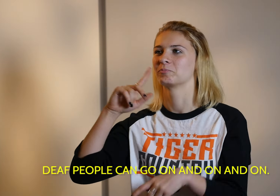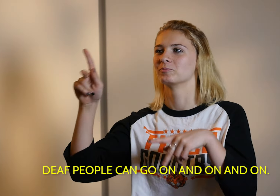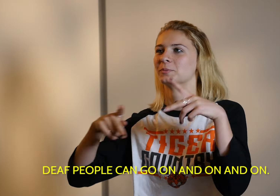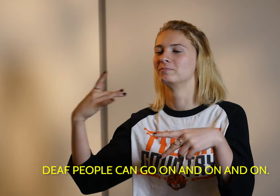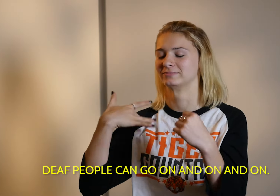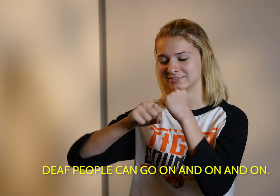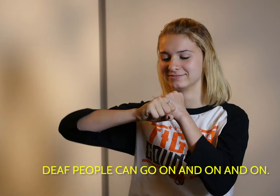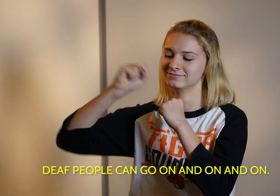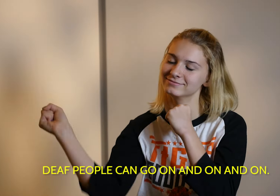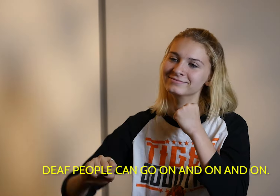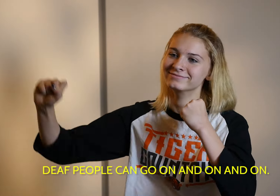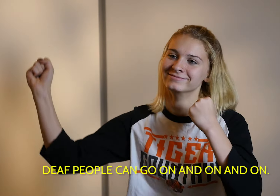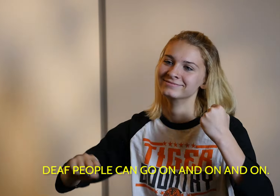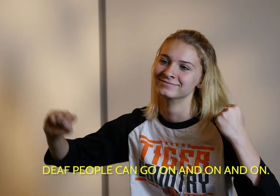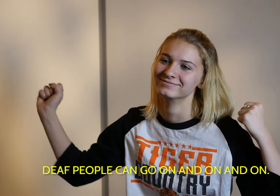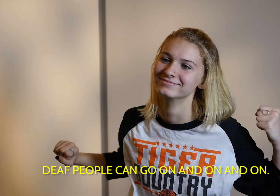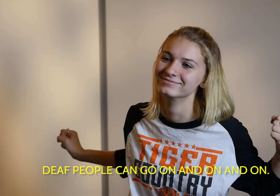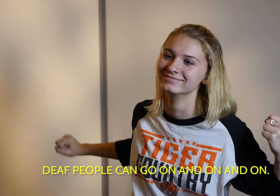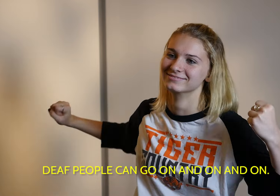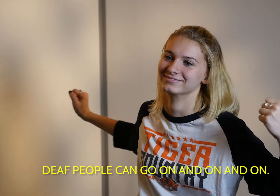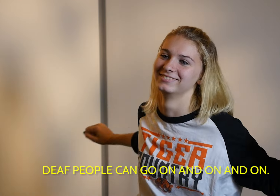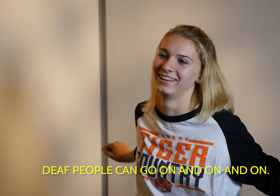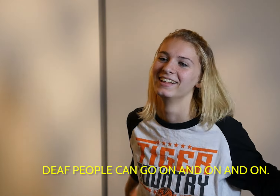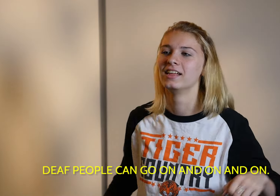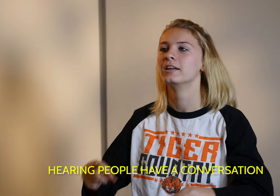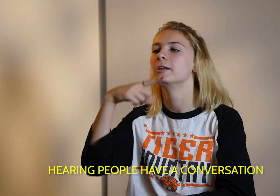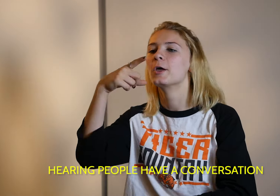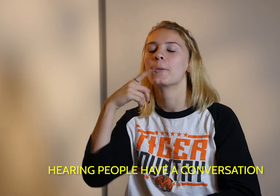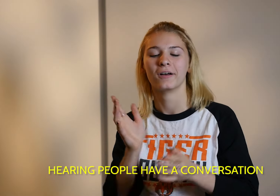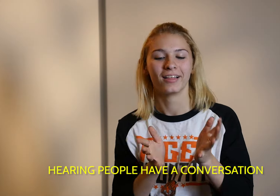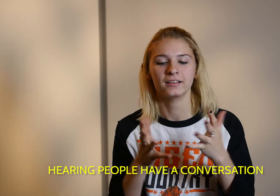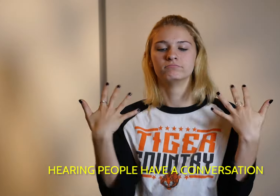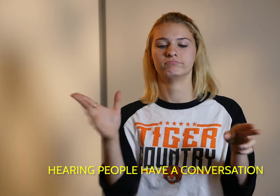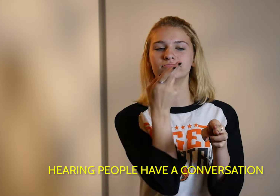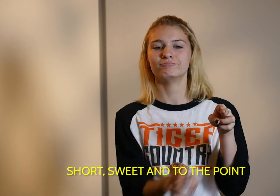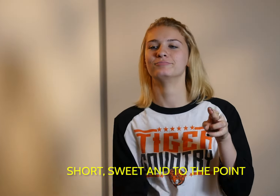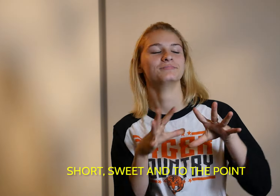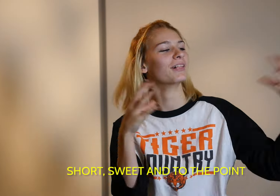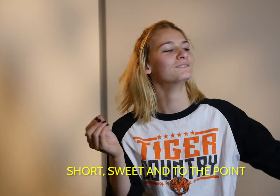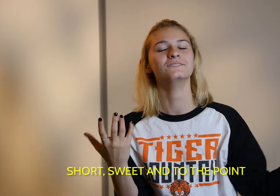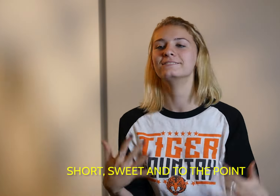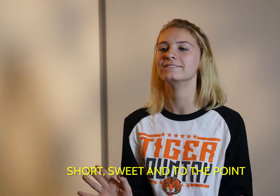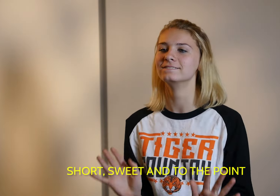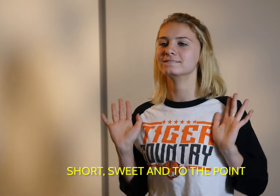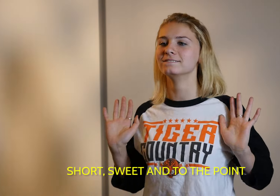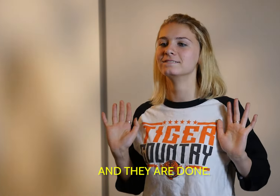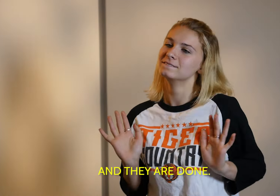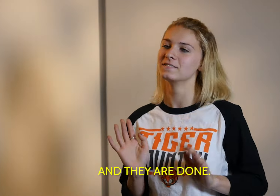Deaf people can go on and on and on. Hearing people have a conversation, short, sweet, to the point, and they're done.